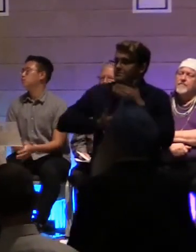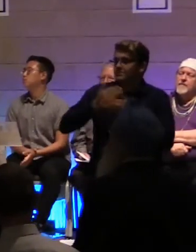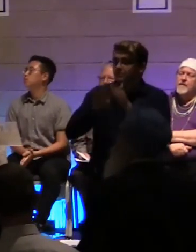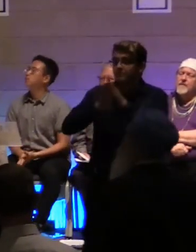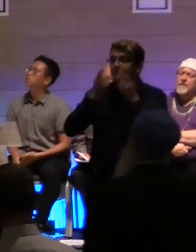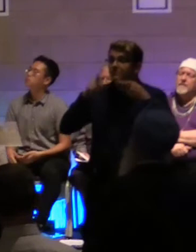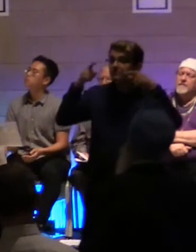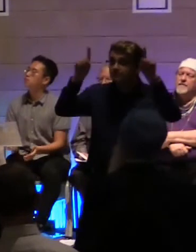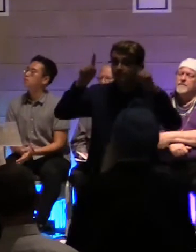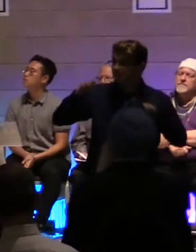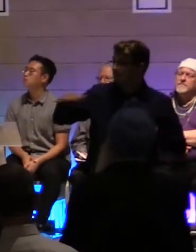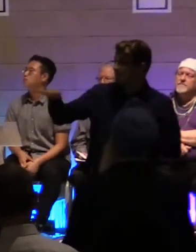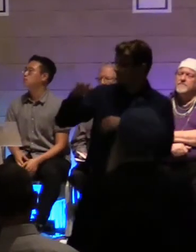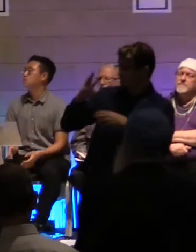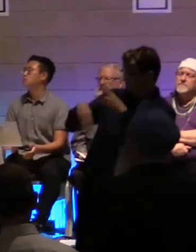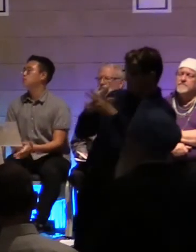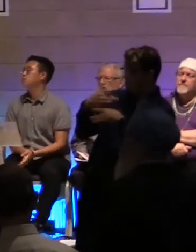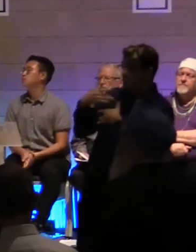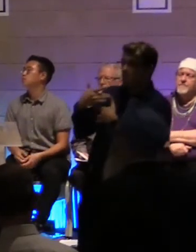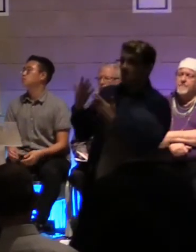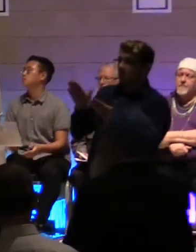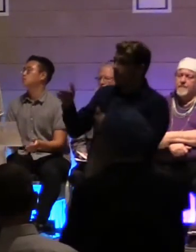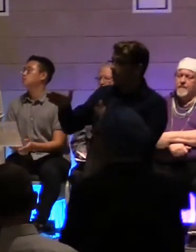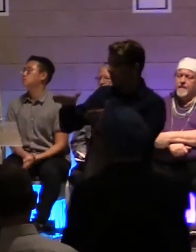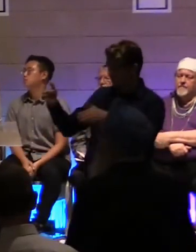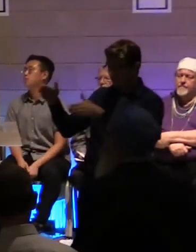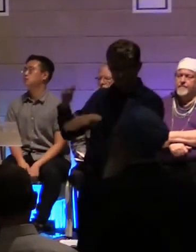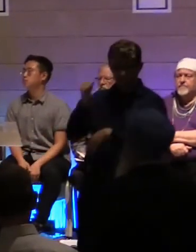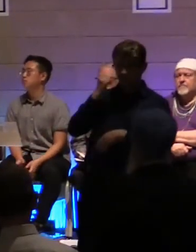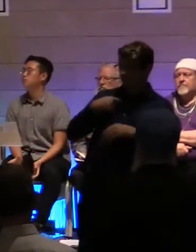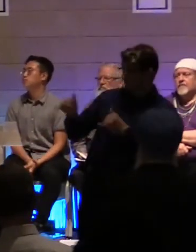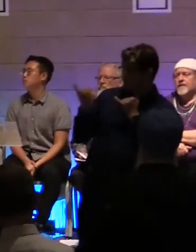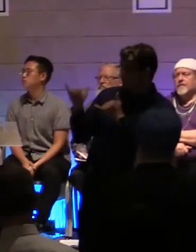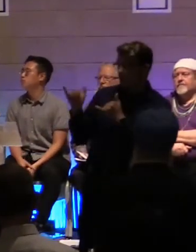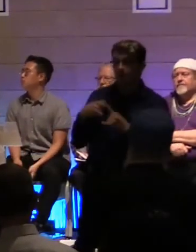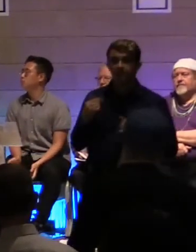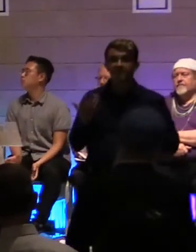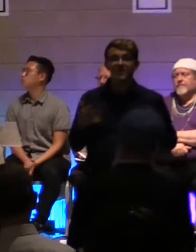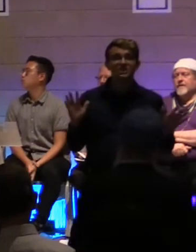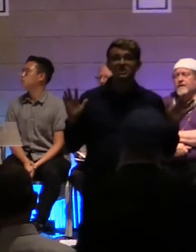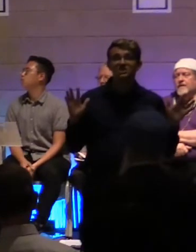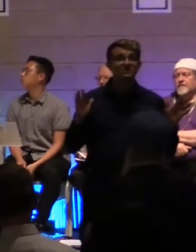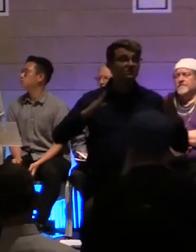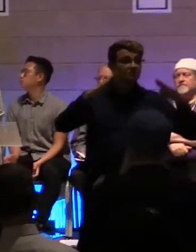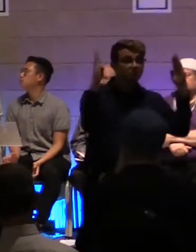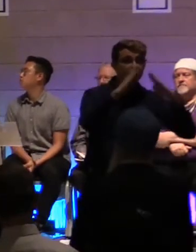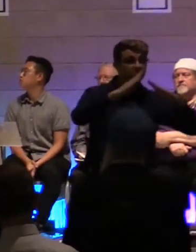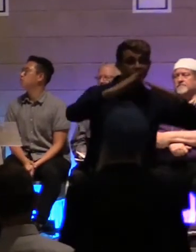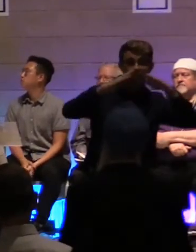statistics, they surely I should be dead by now. Troubles and wars all